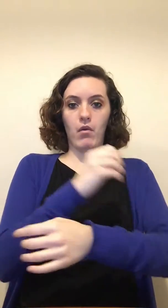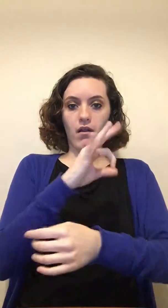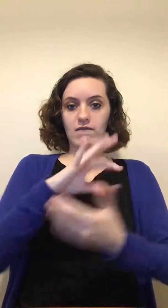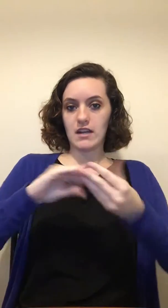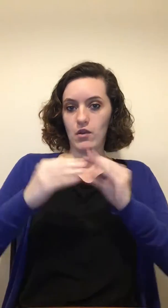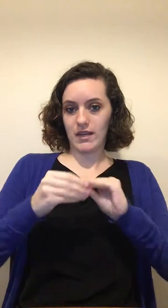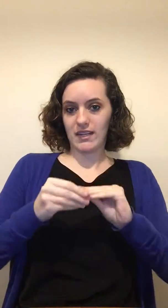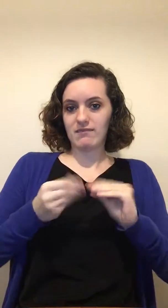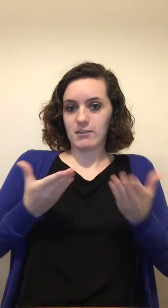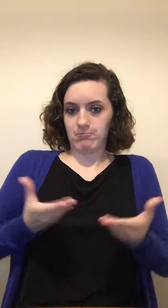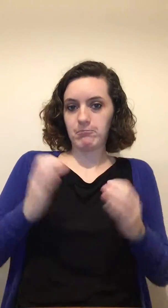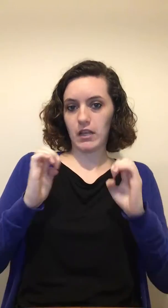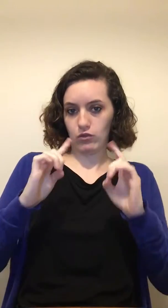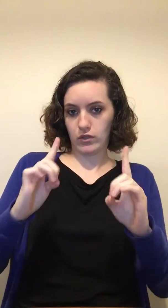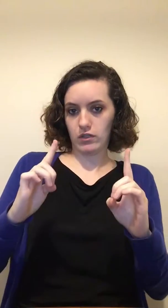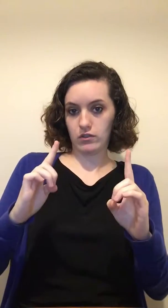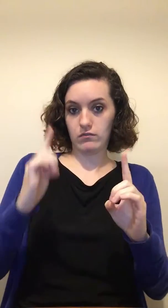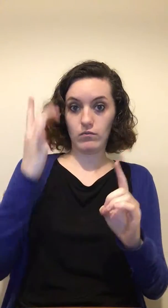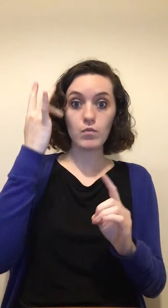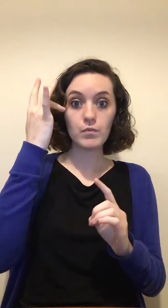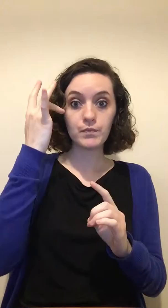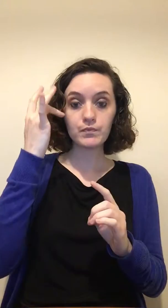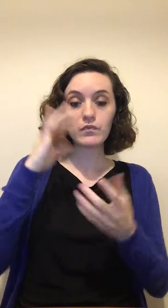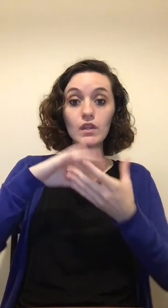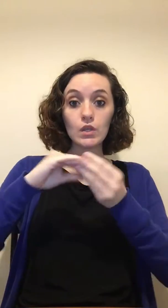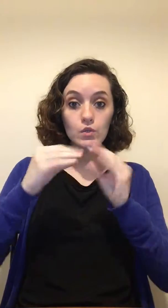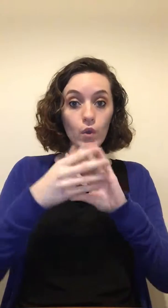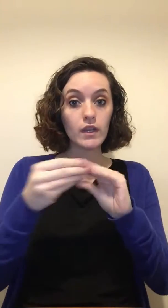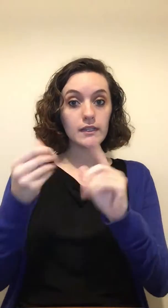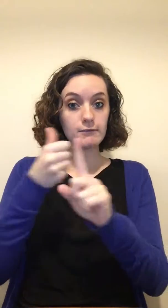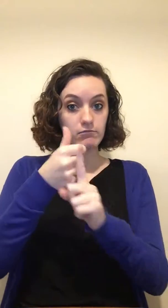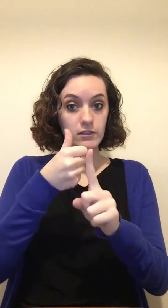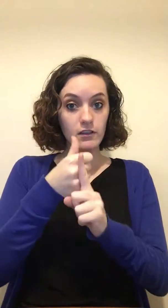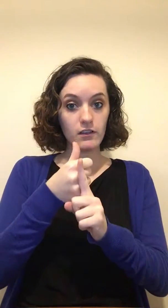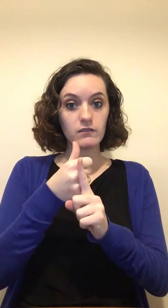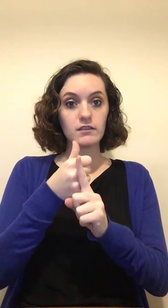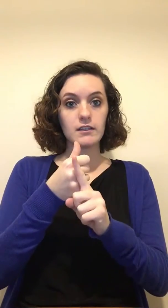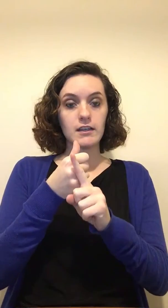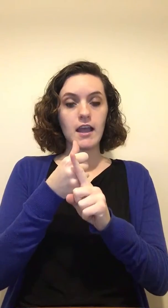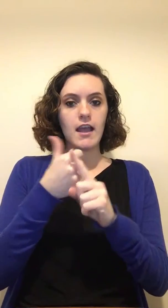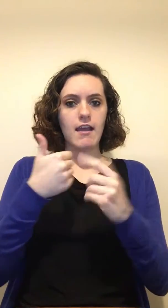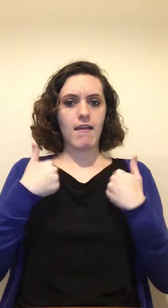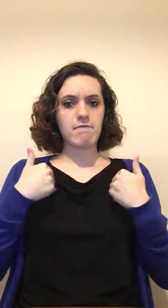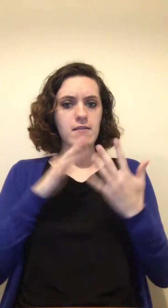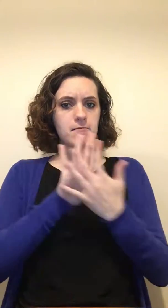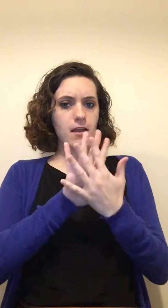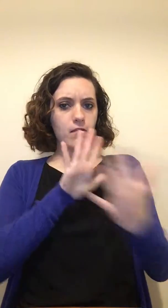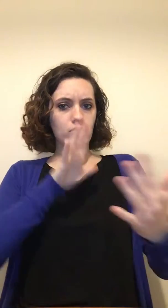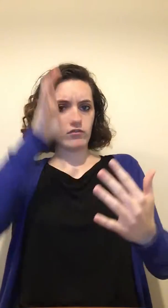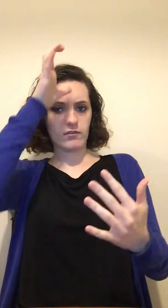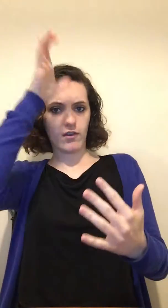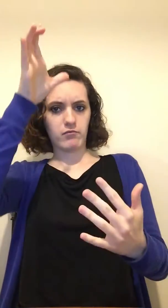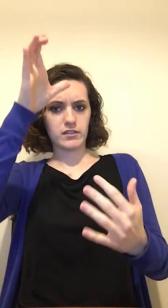education. Because stories break abstract concepts into